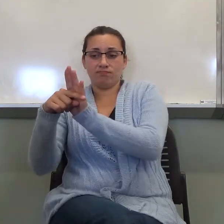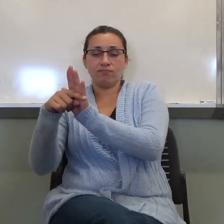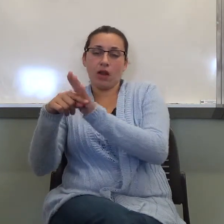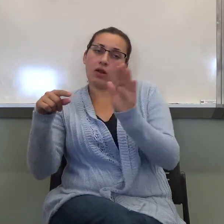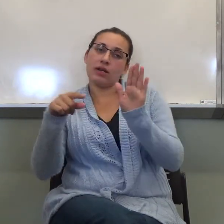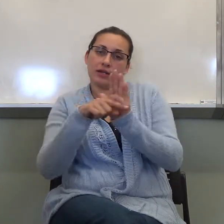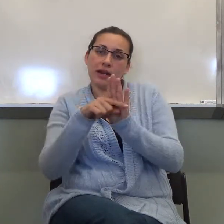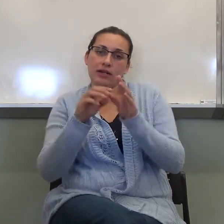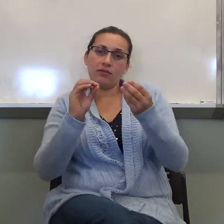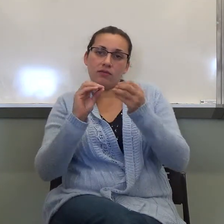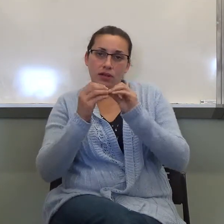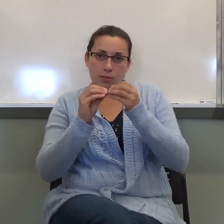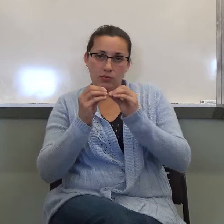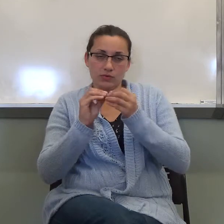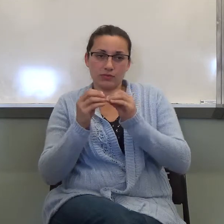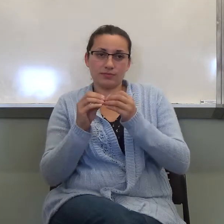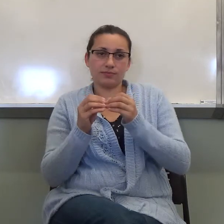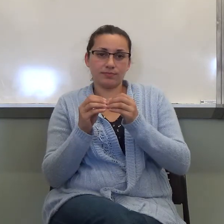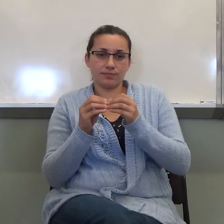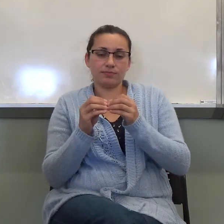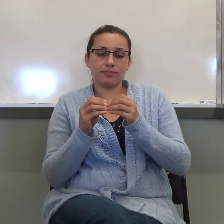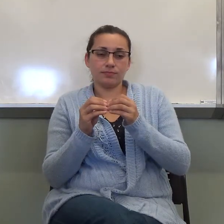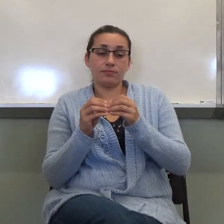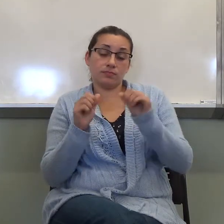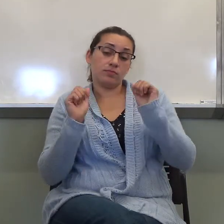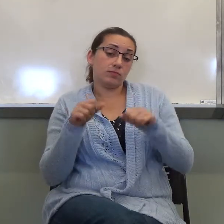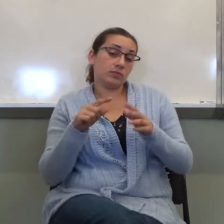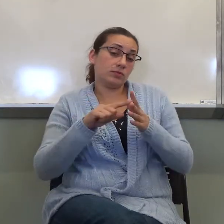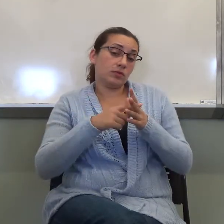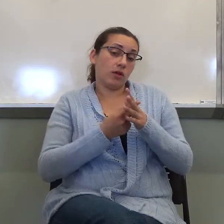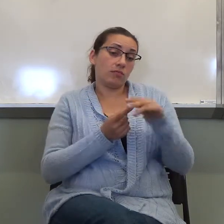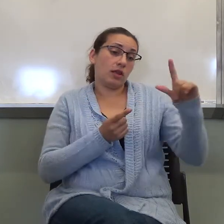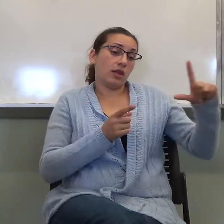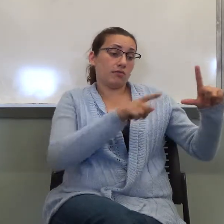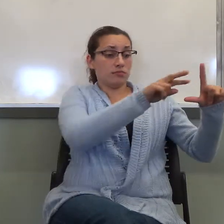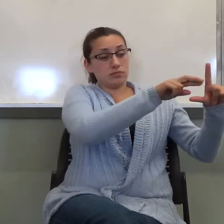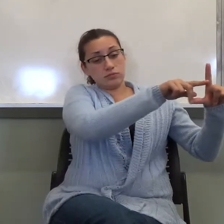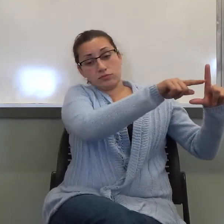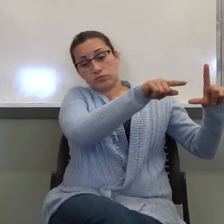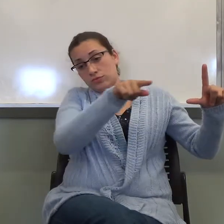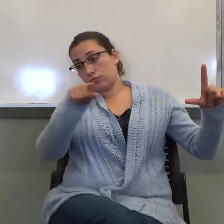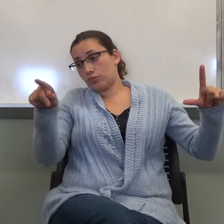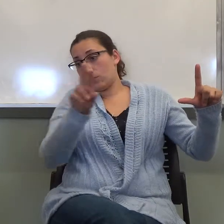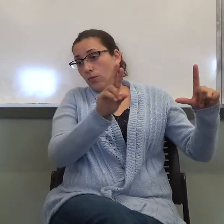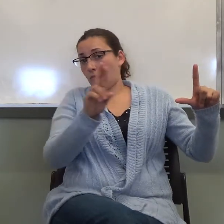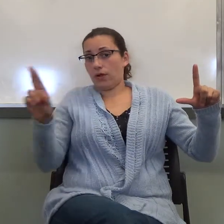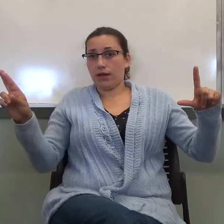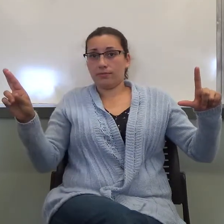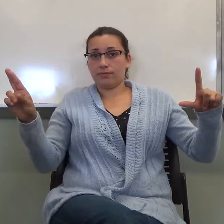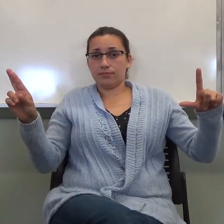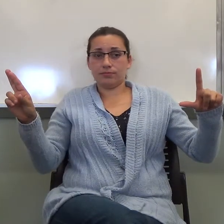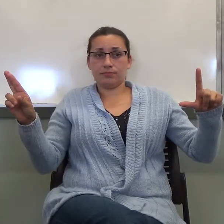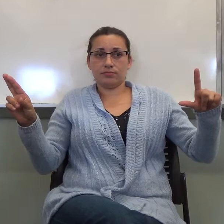right. We could go left to right. That's fine. That's one way to do it because math does go left to